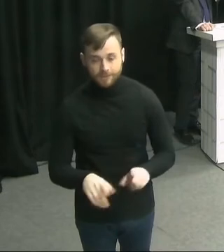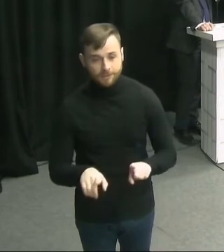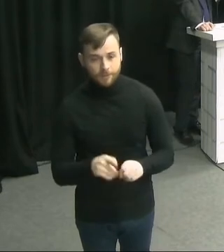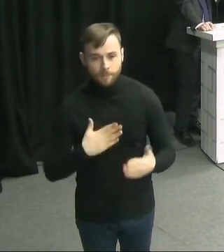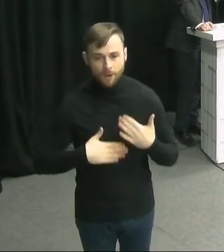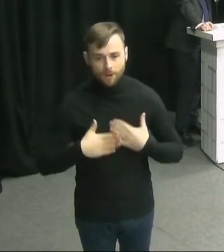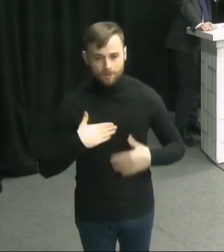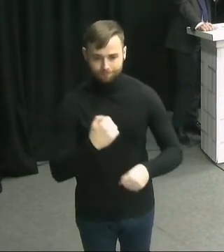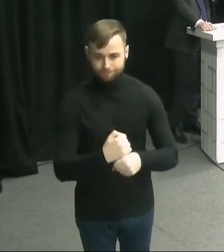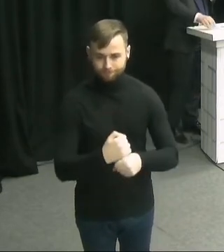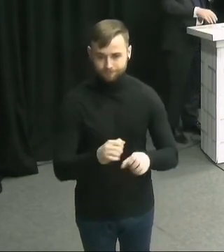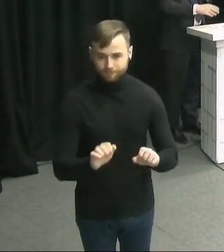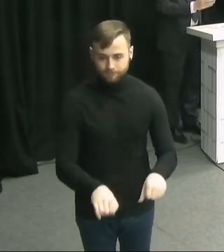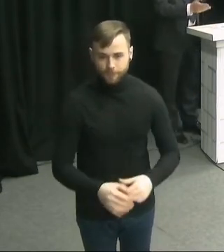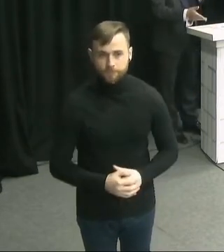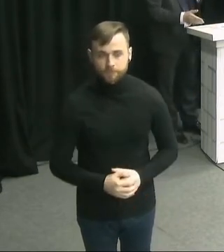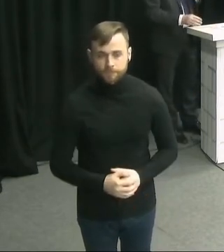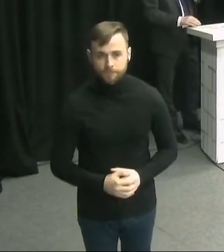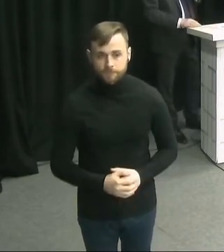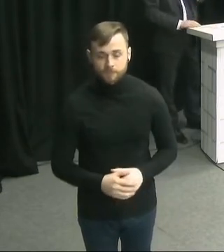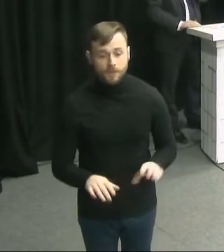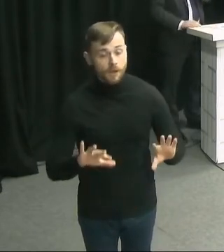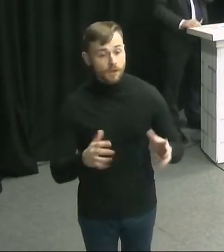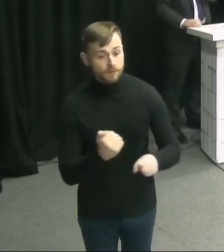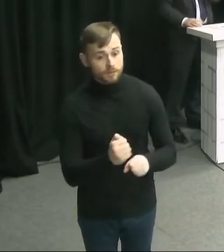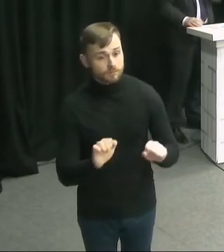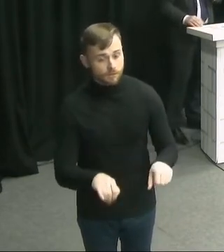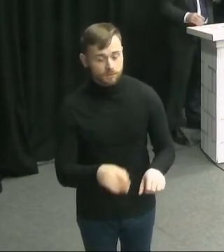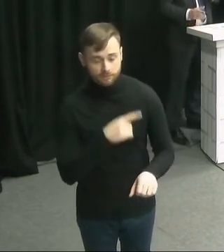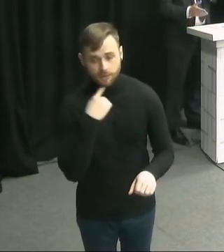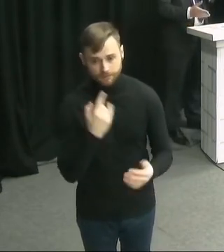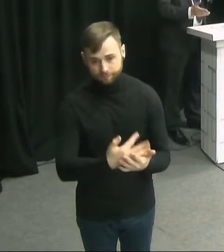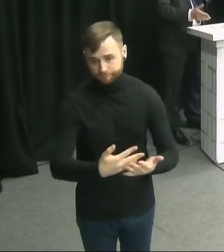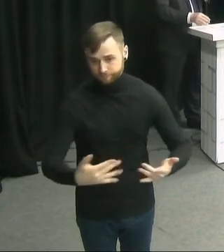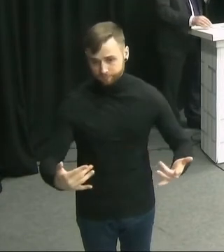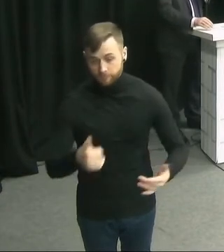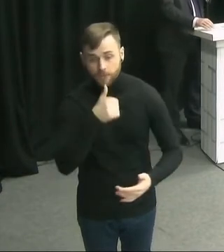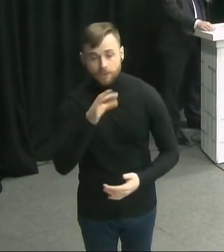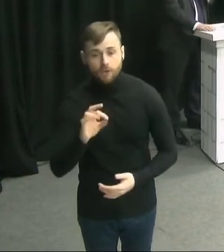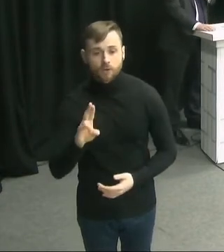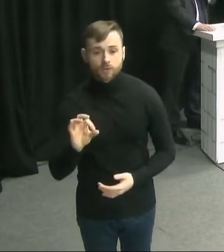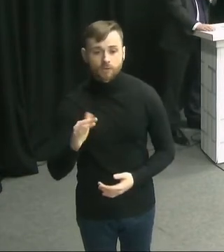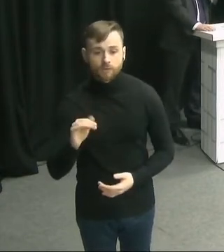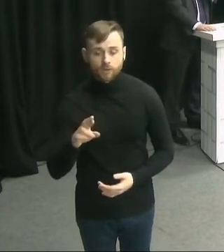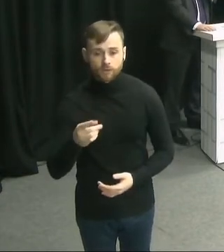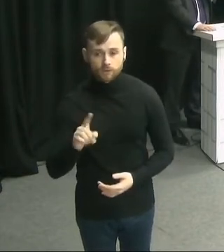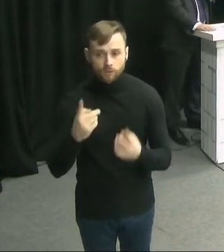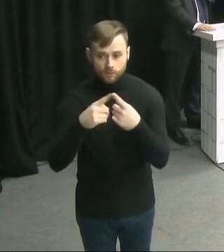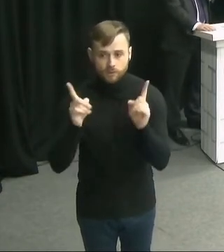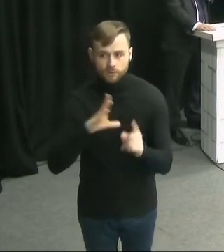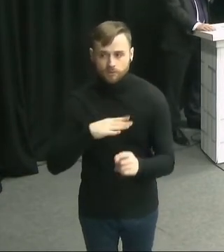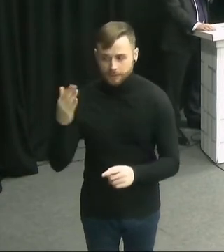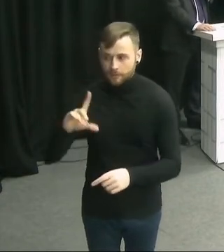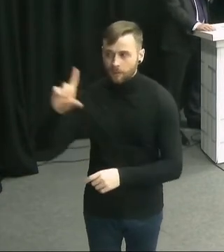improves the environment. I've worked in Oxford University, and every year the professor and his